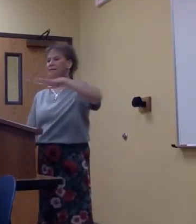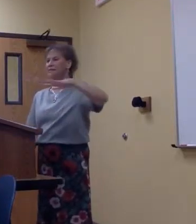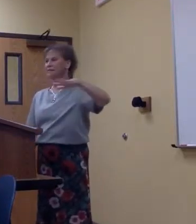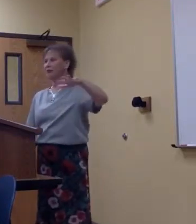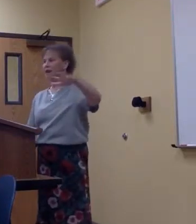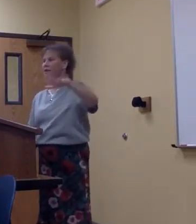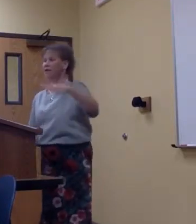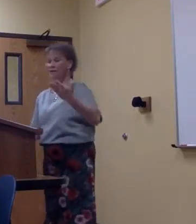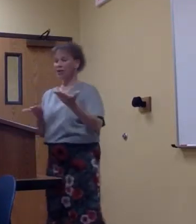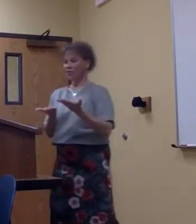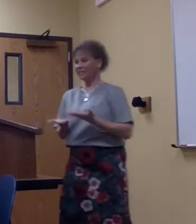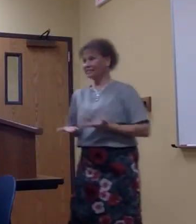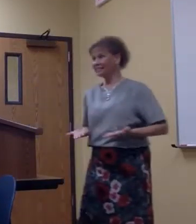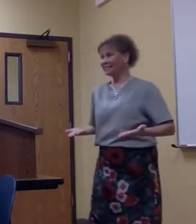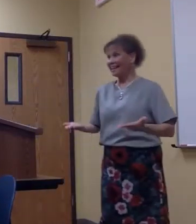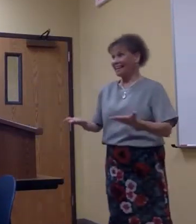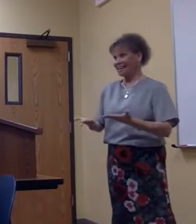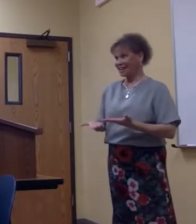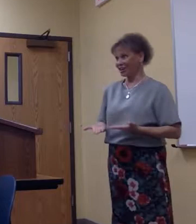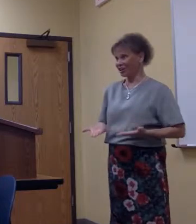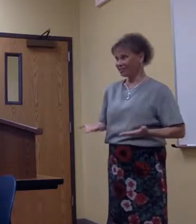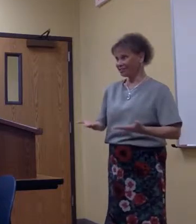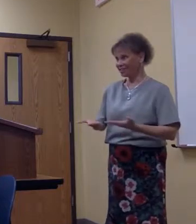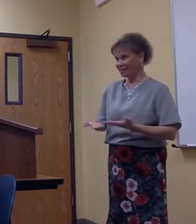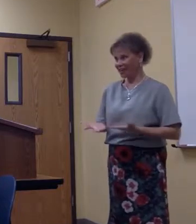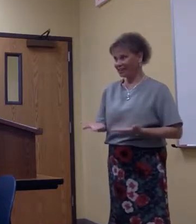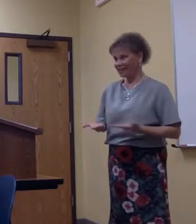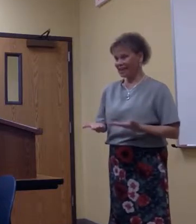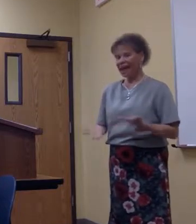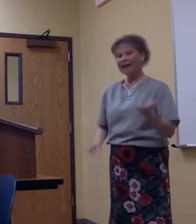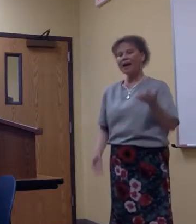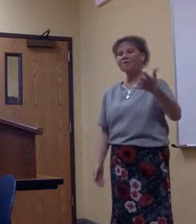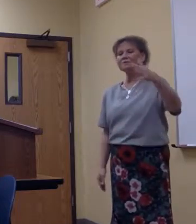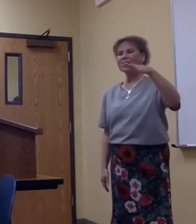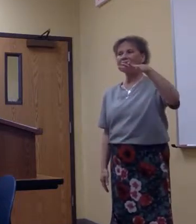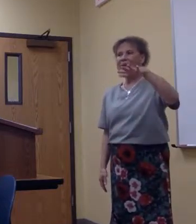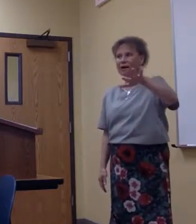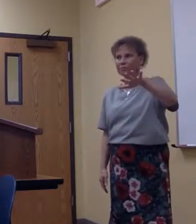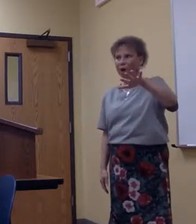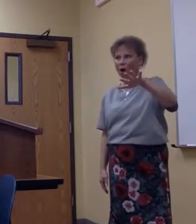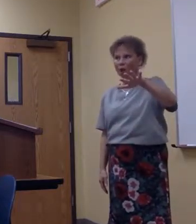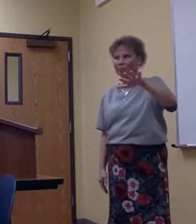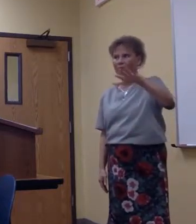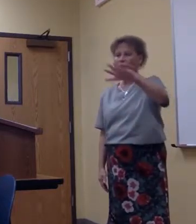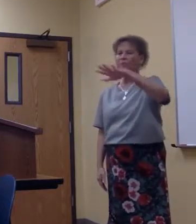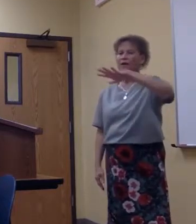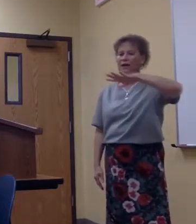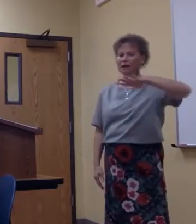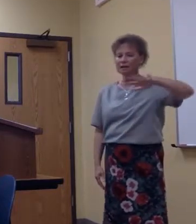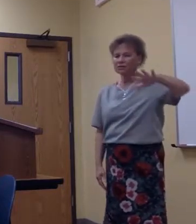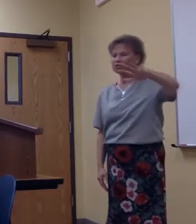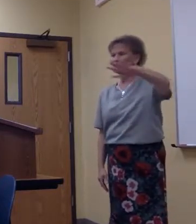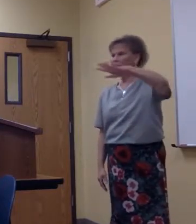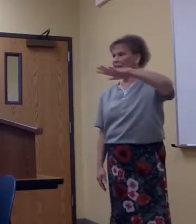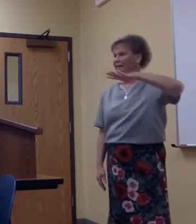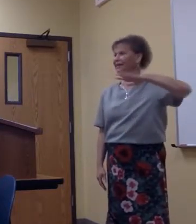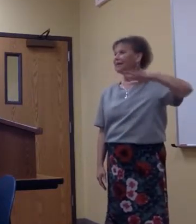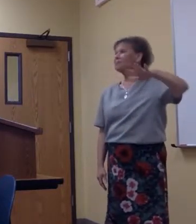This sign, this is here, all right? An upside down palm, circling,